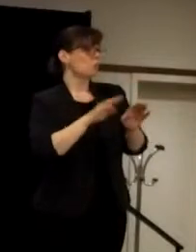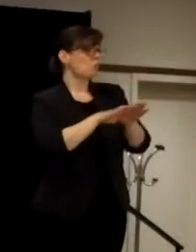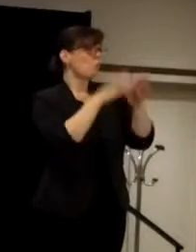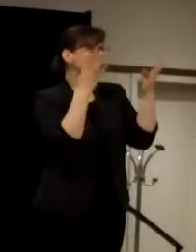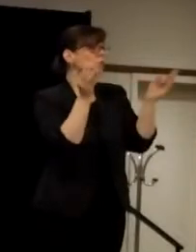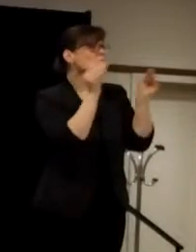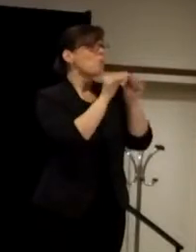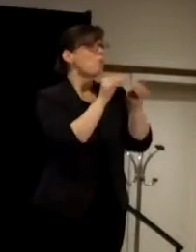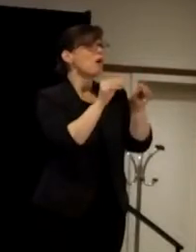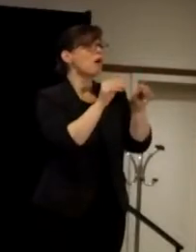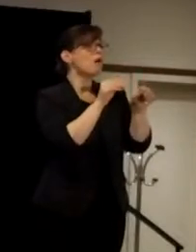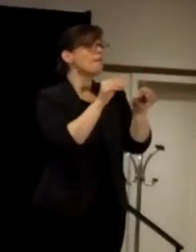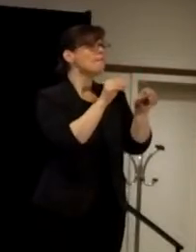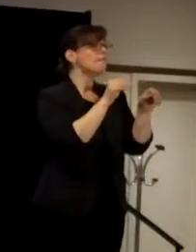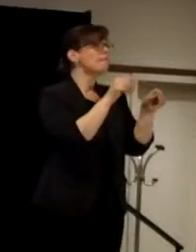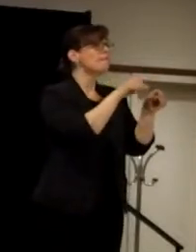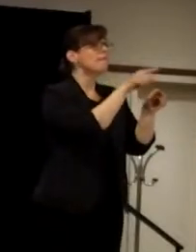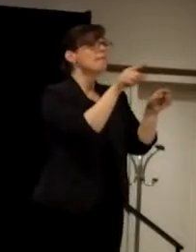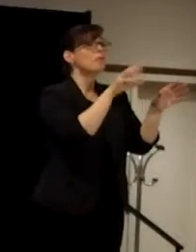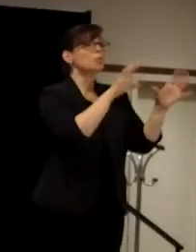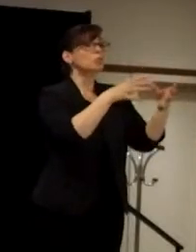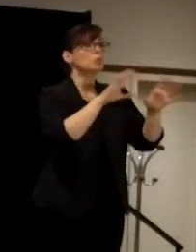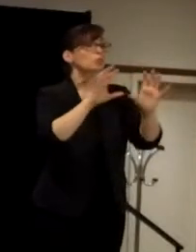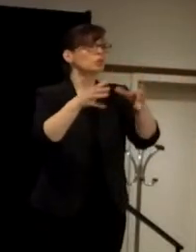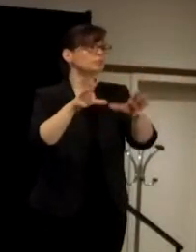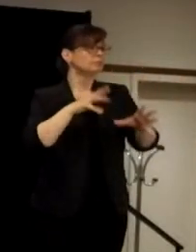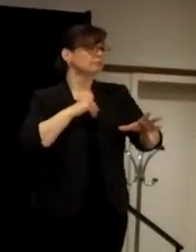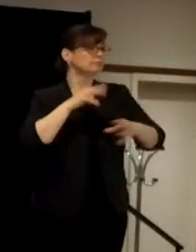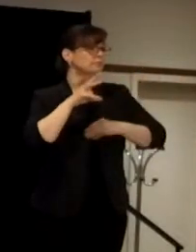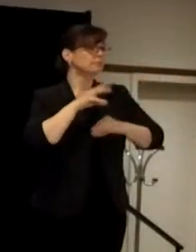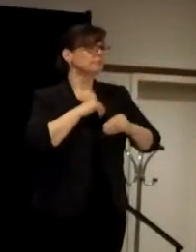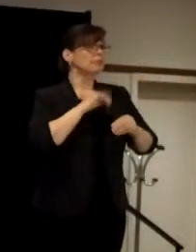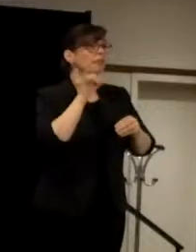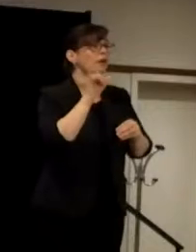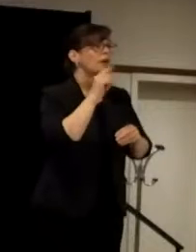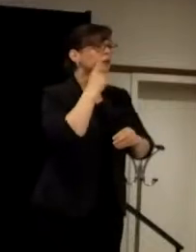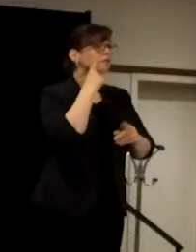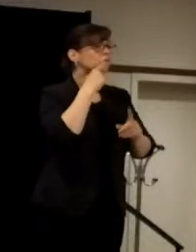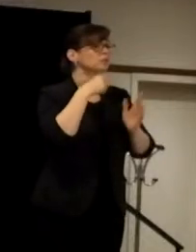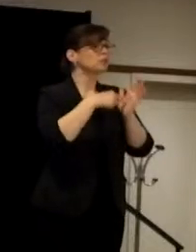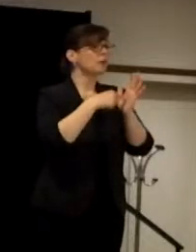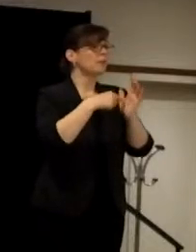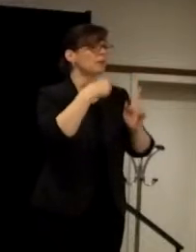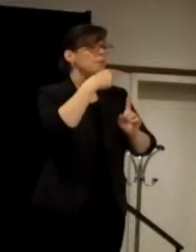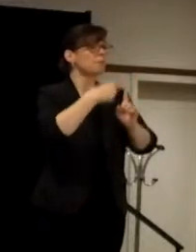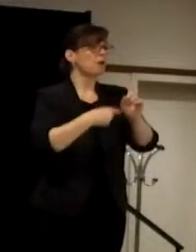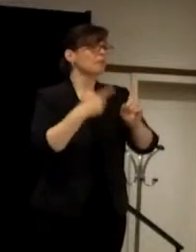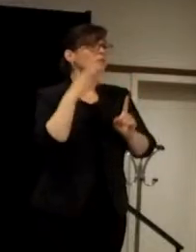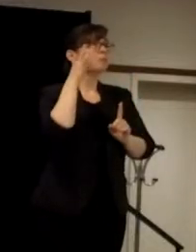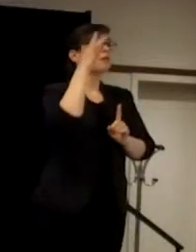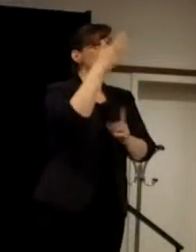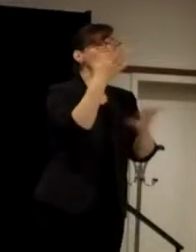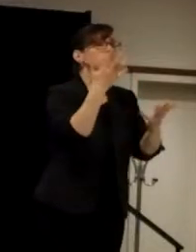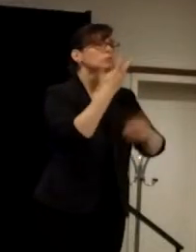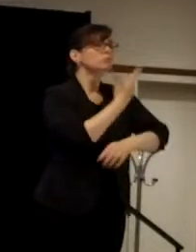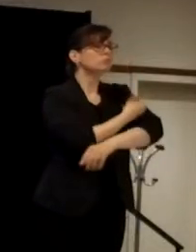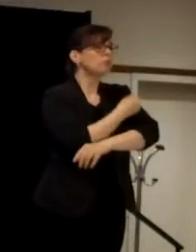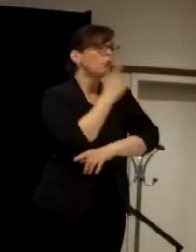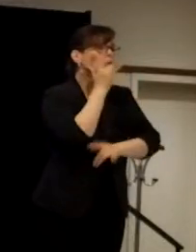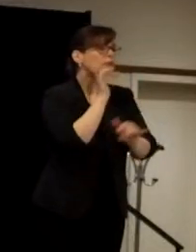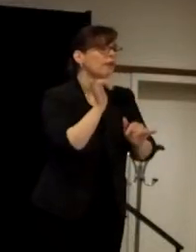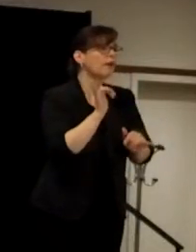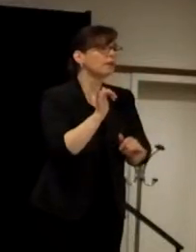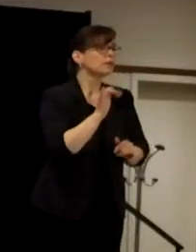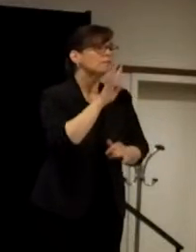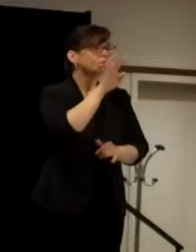Yeah. So ideally, a month from now, what are our shot numbers look like? So I think we're at 460,000 people. So we got to